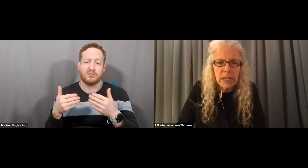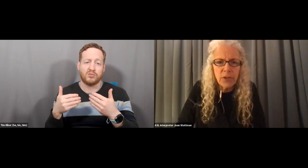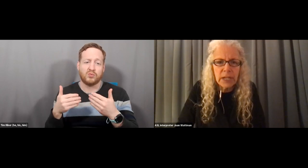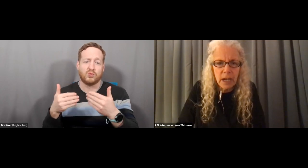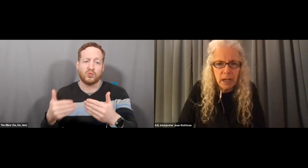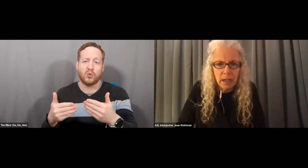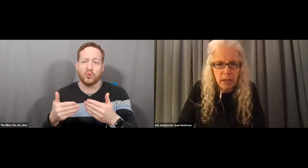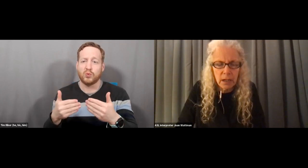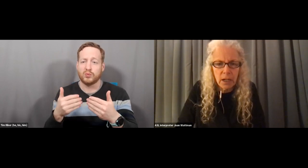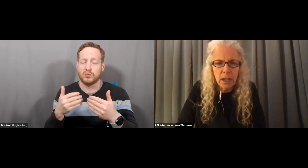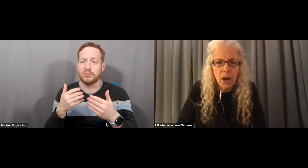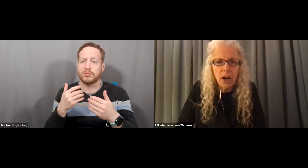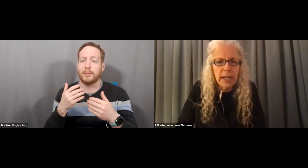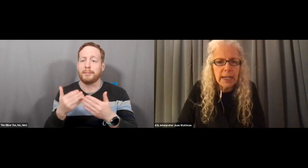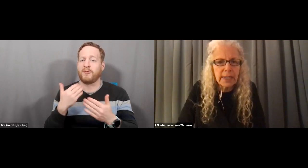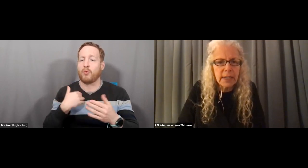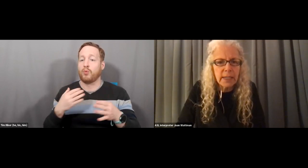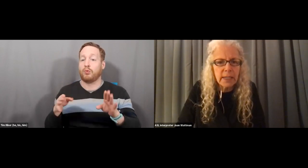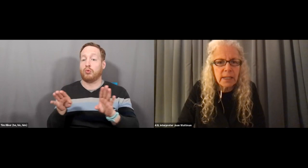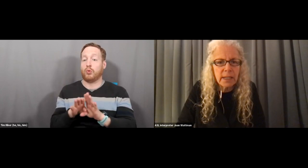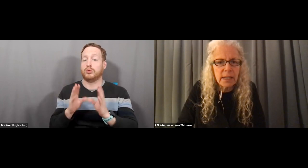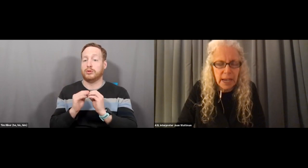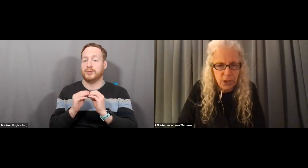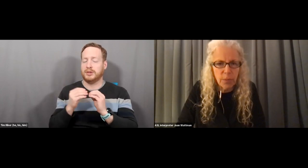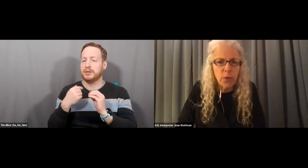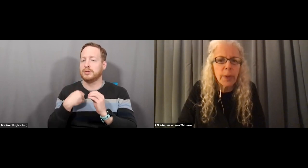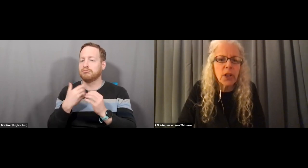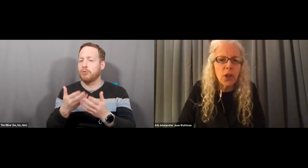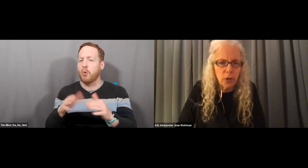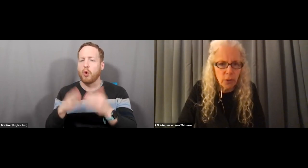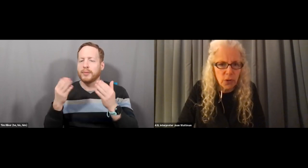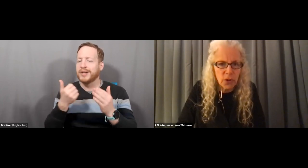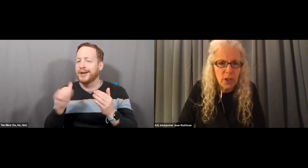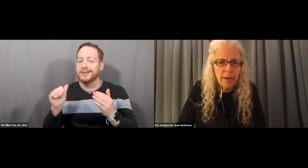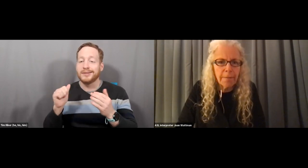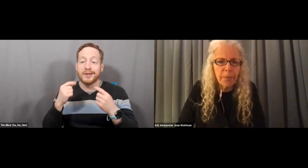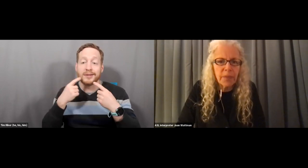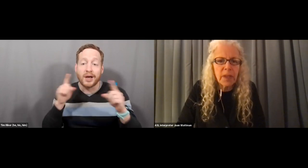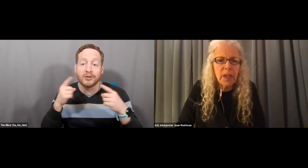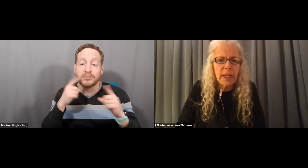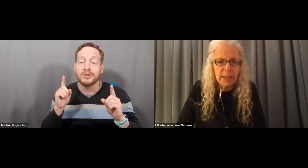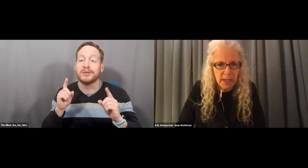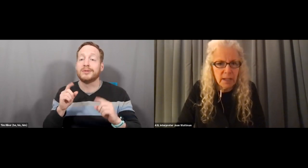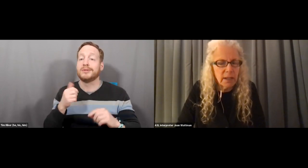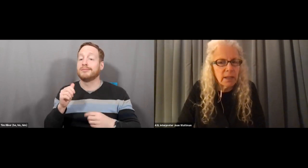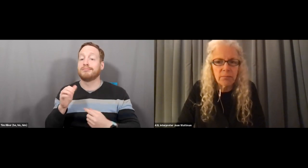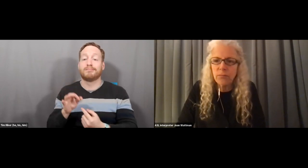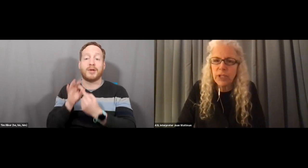Hearing none, our next section before we close is to receive